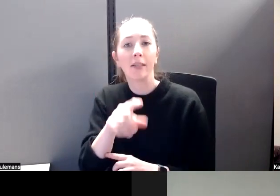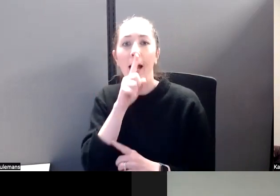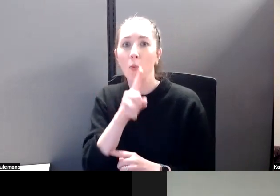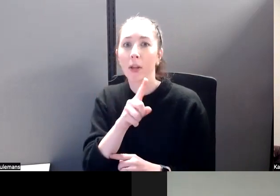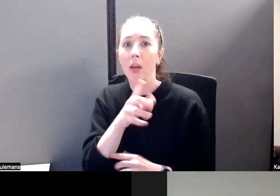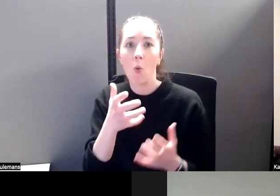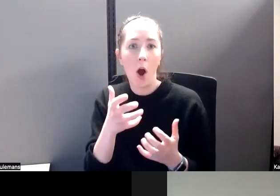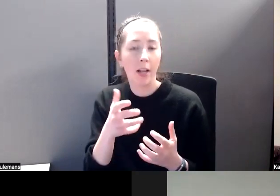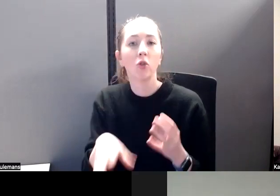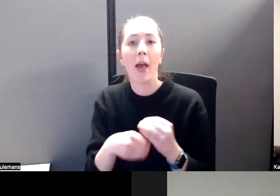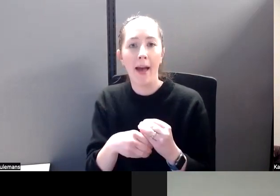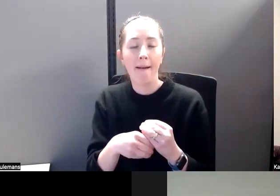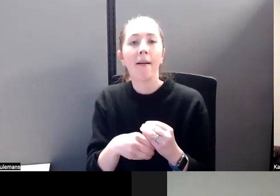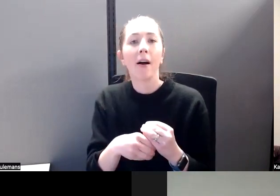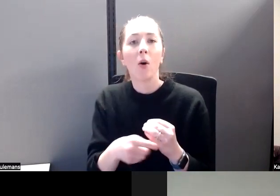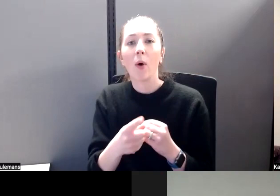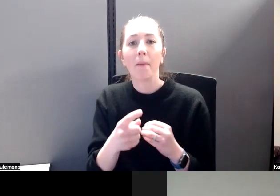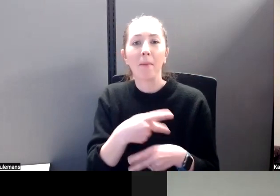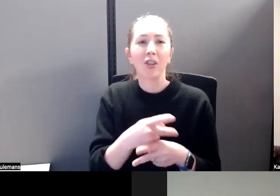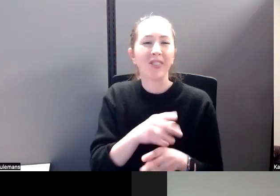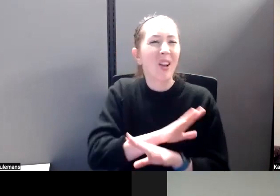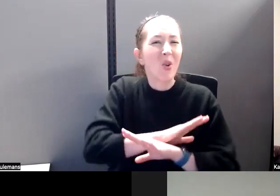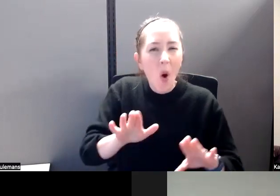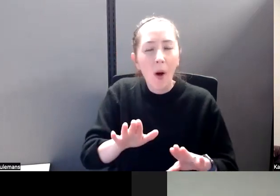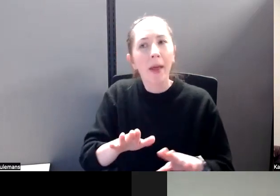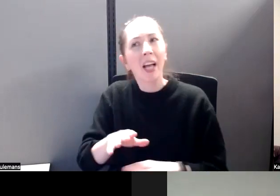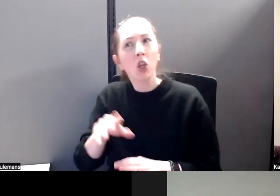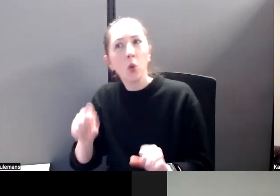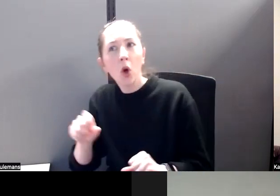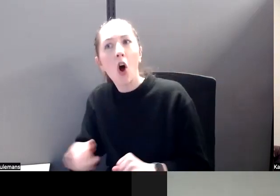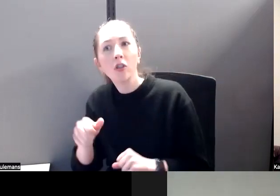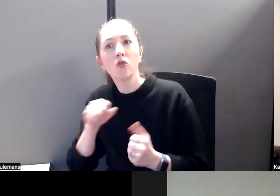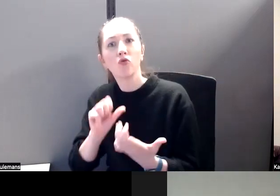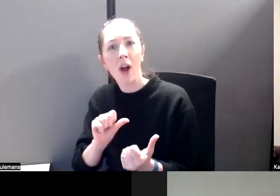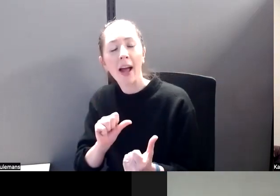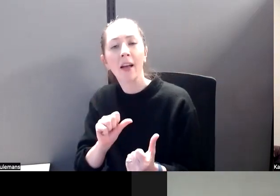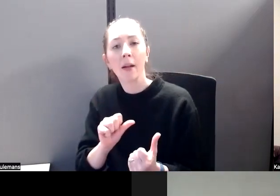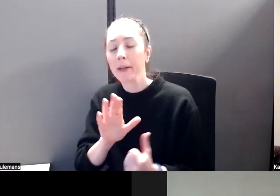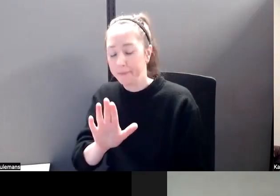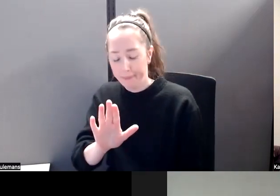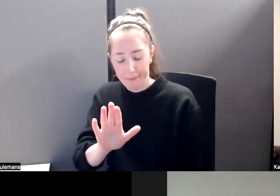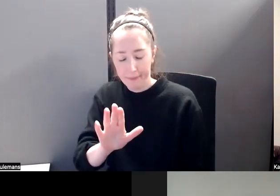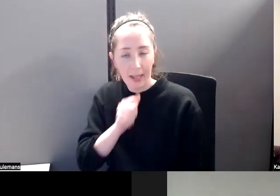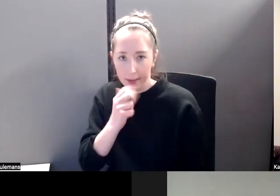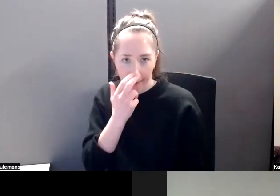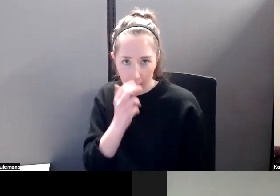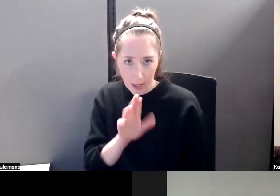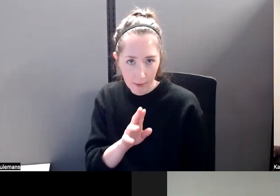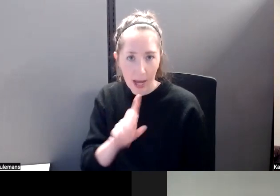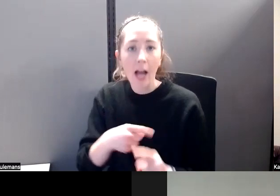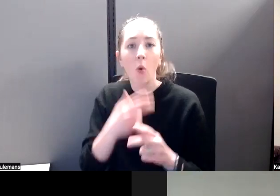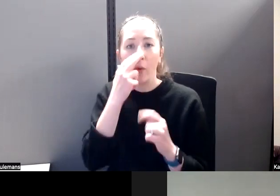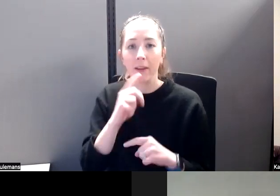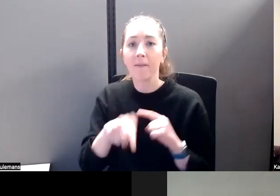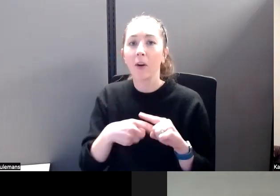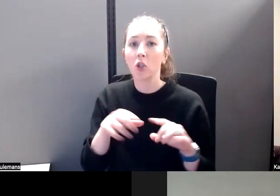And one of my producers was like, no, we could do it like this. And I heard, no, you could also do it like this. And I was like, no, that's not funny. It's only funny when it goes